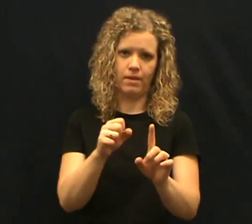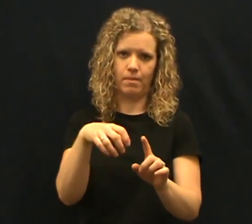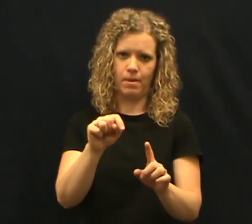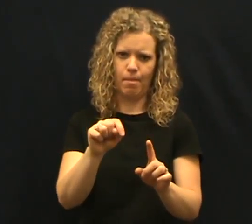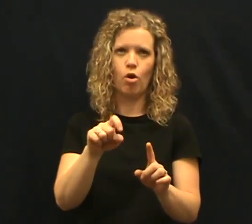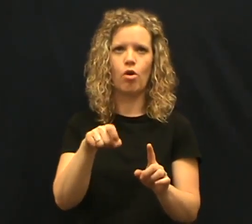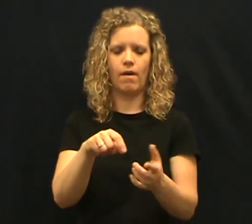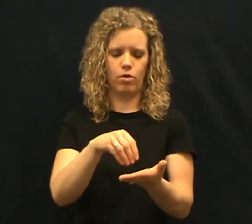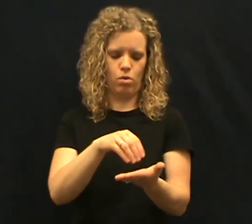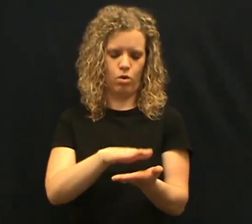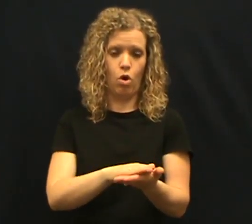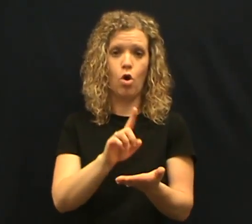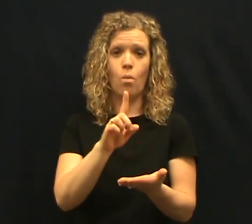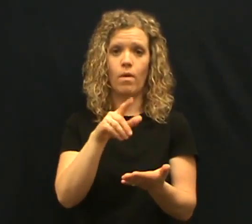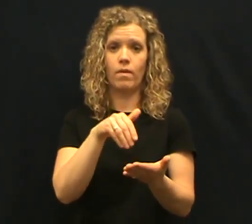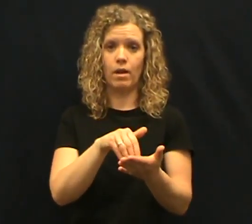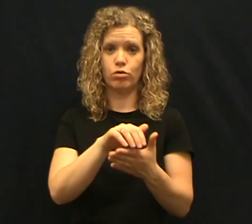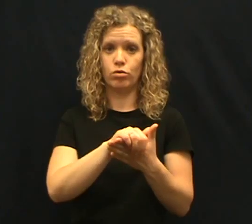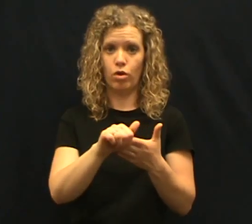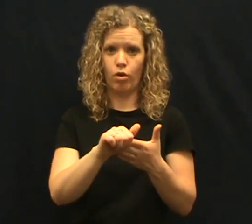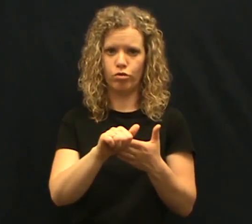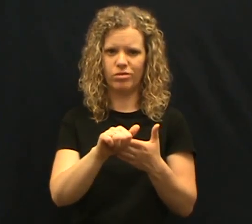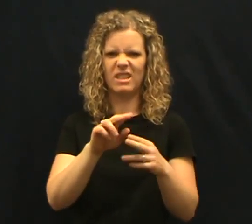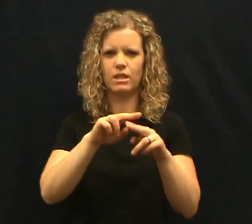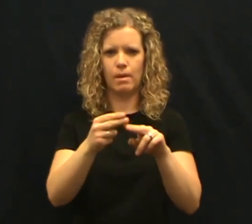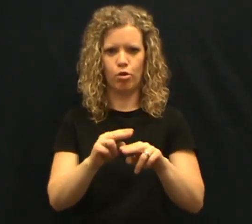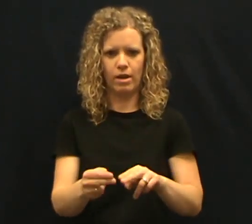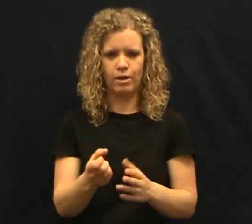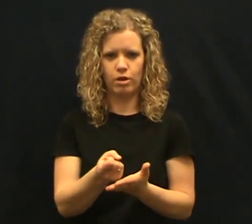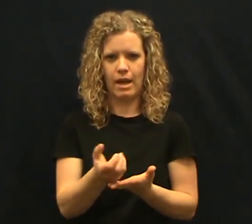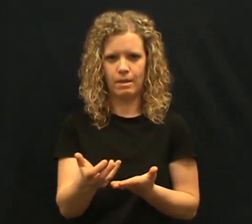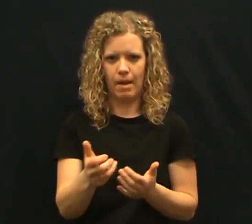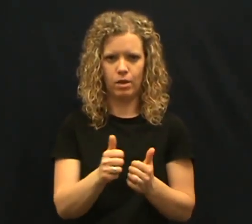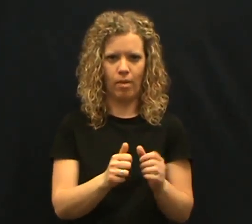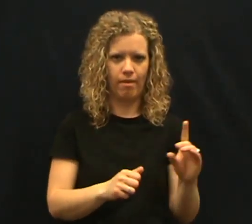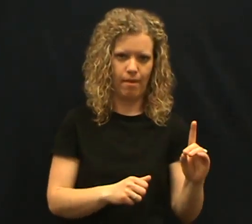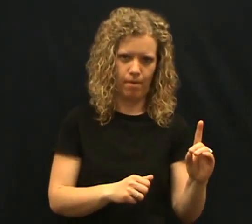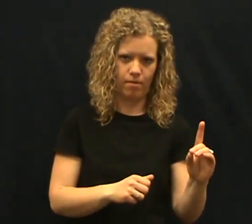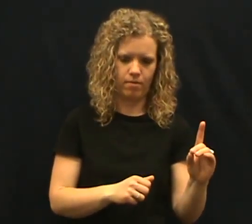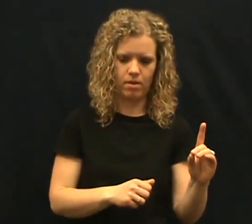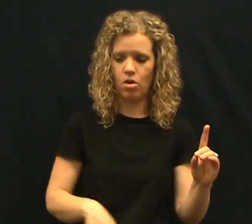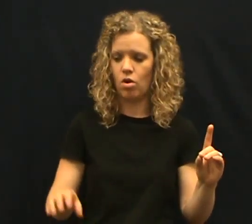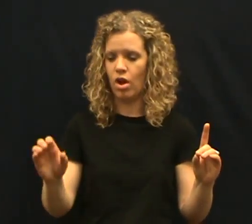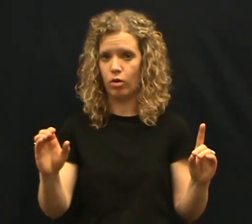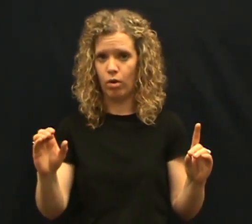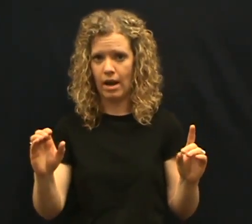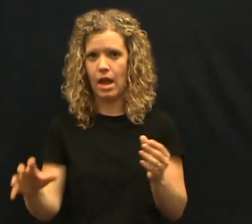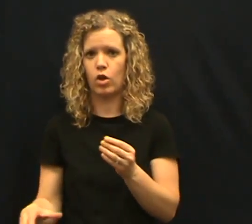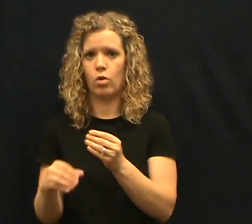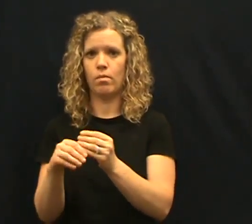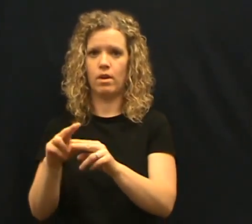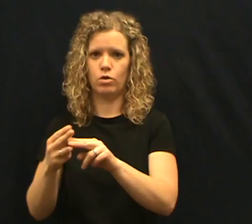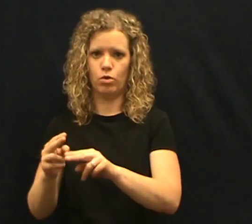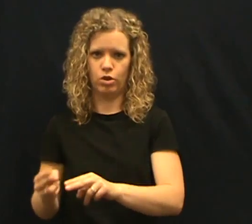record $1,000 of depreciation expense with the debit and to credit accumulated depreciation for $1,000